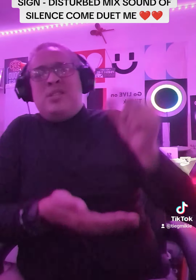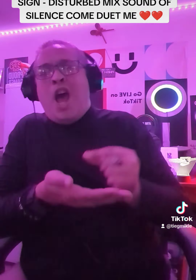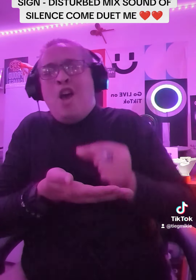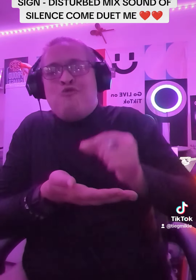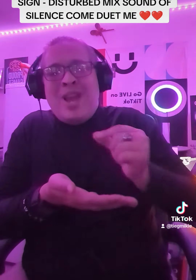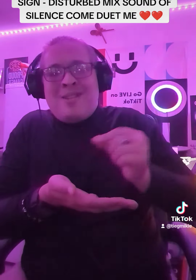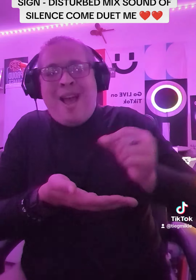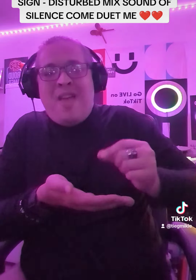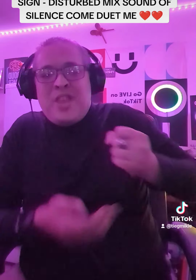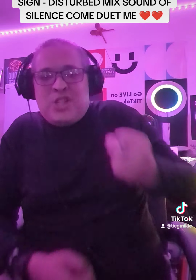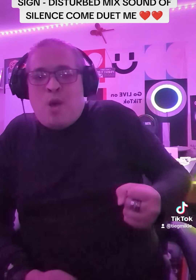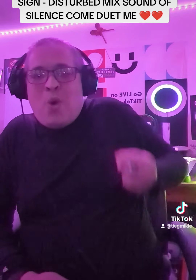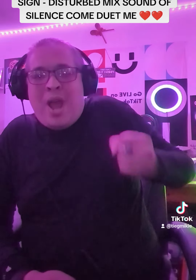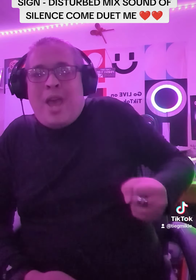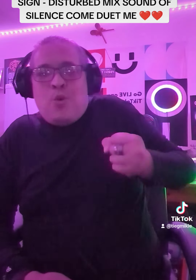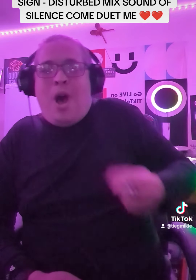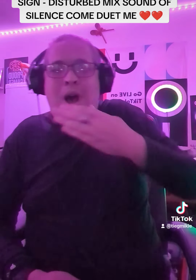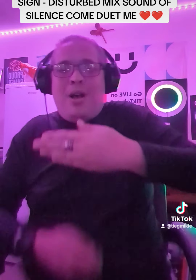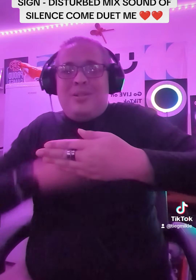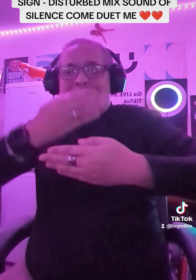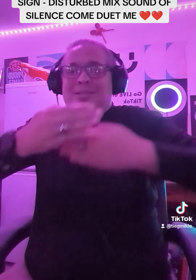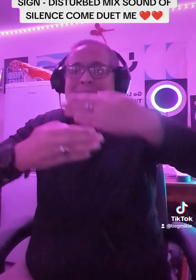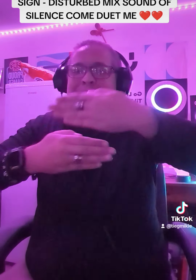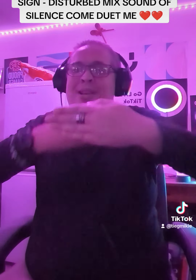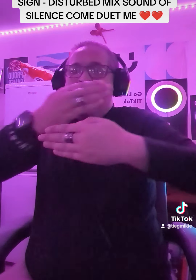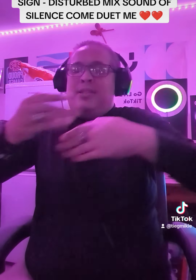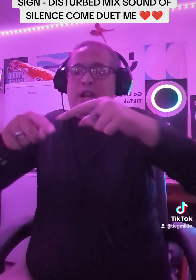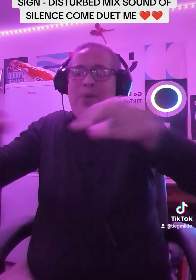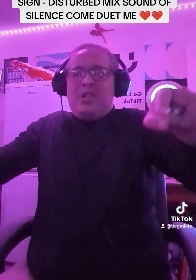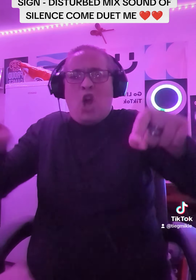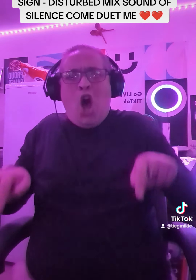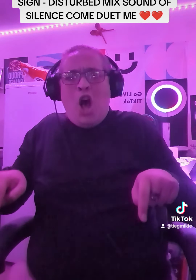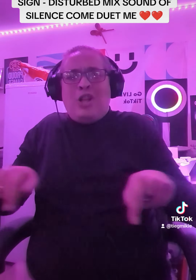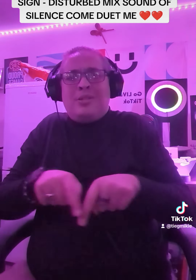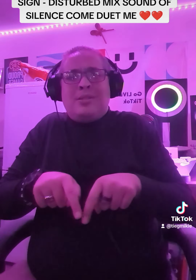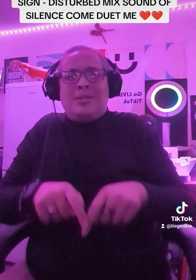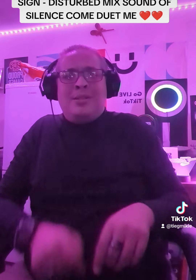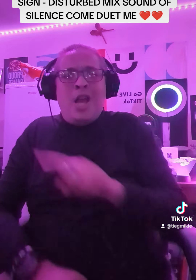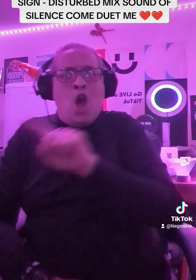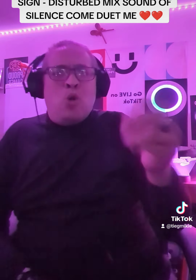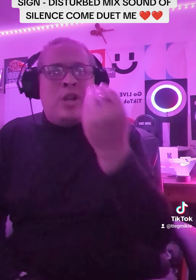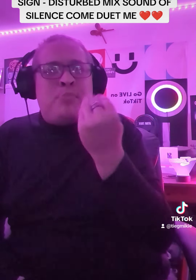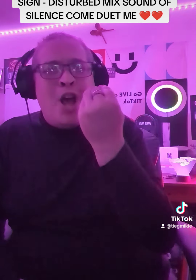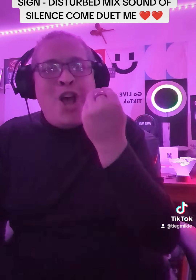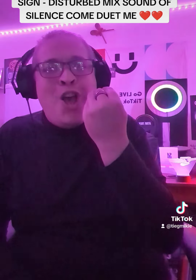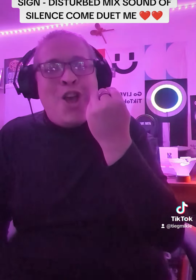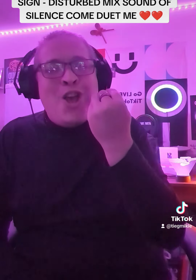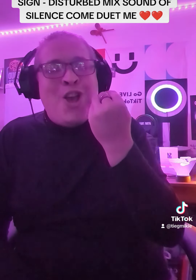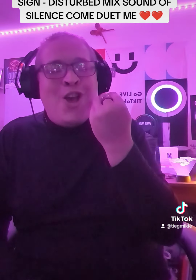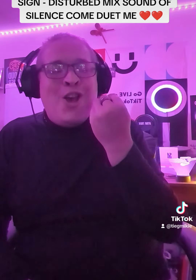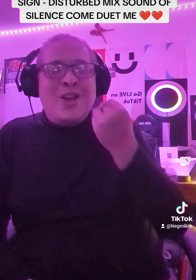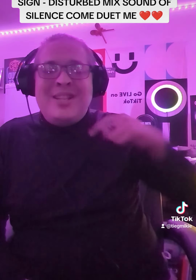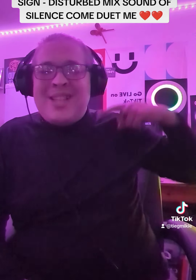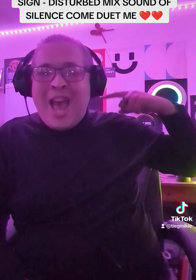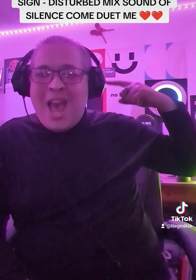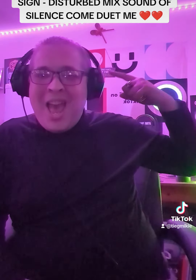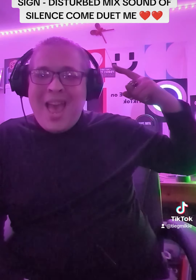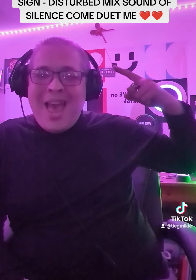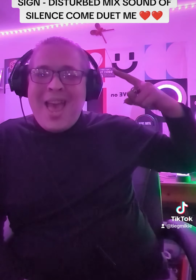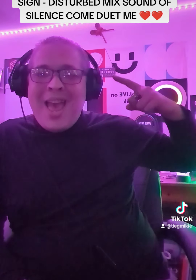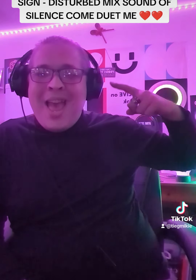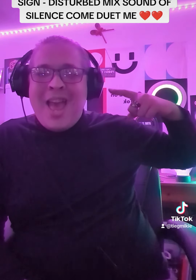prophets are written on the subway walls In gentleman's halls And whispered in the